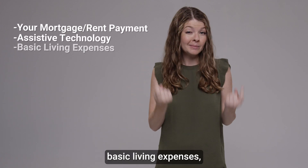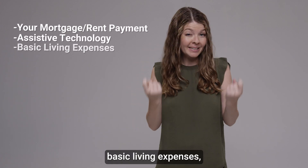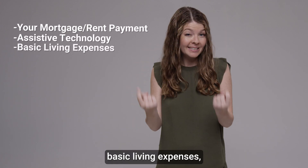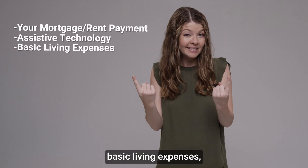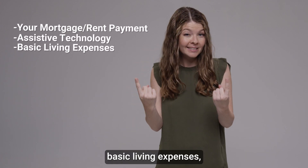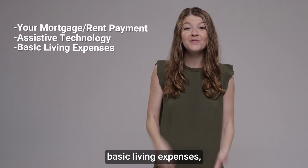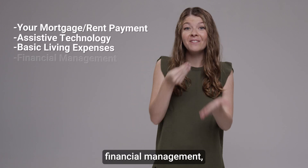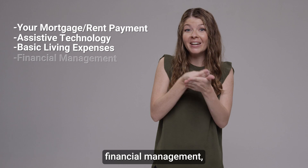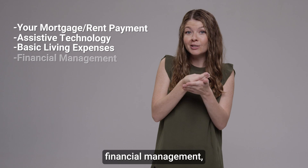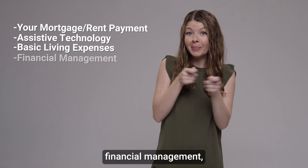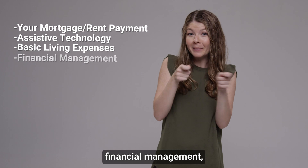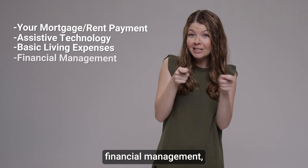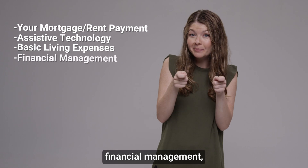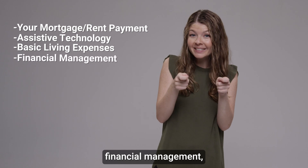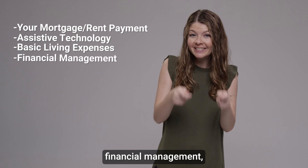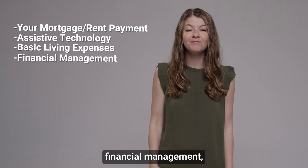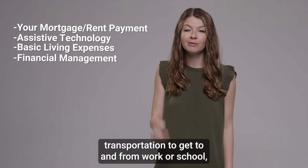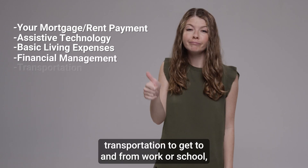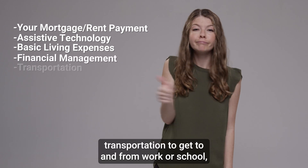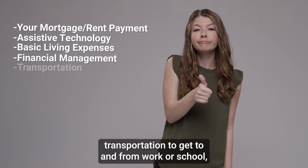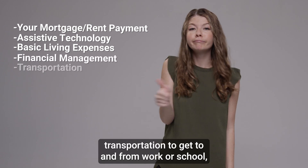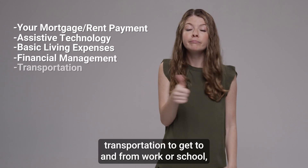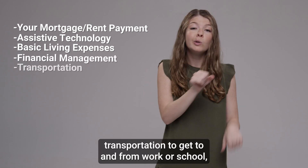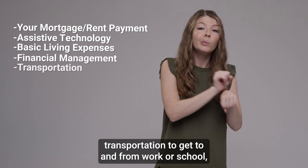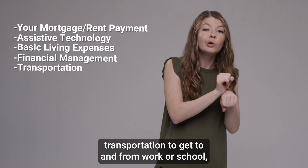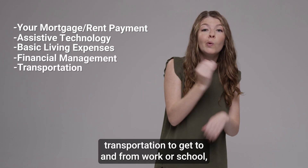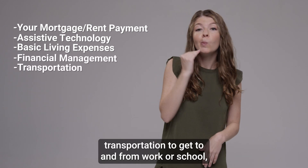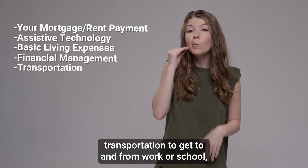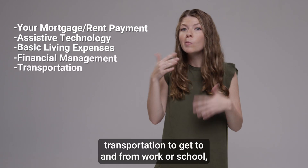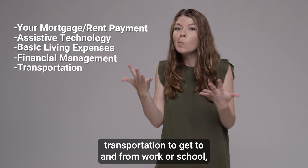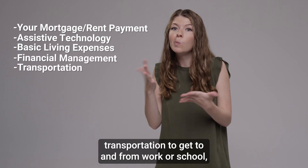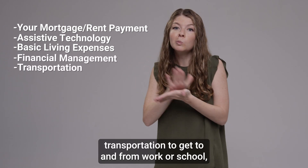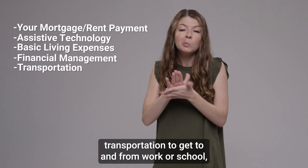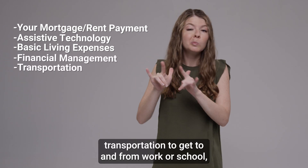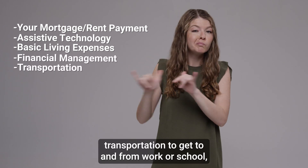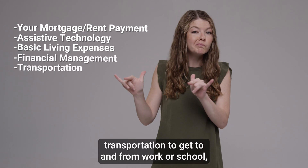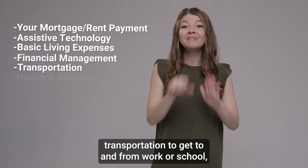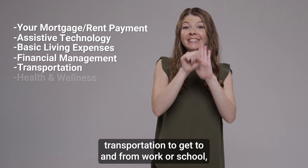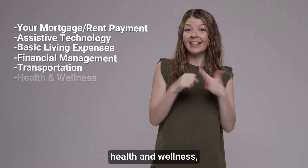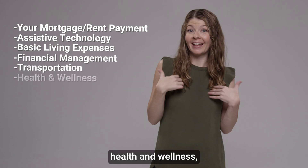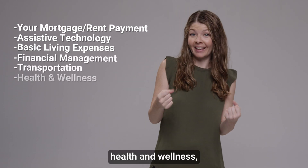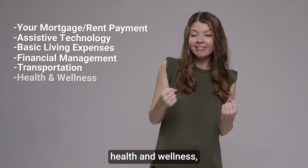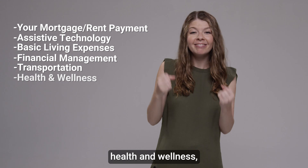living expenses, financial management, transportation to get to and from work or school, health and wellness,